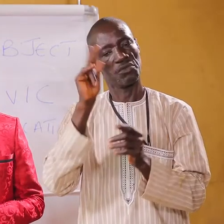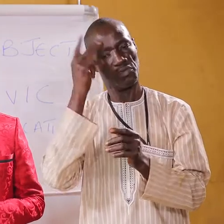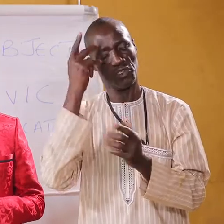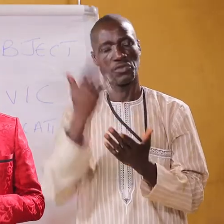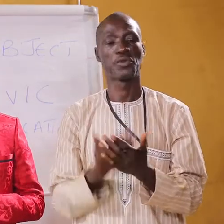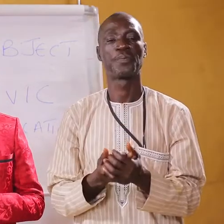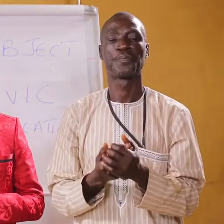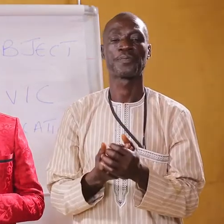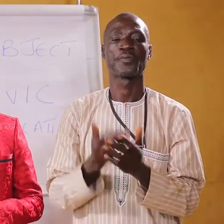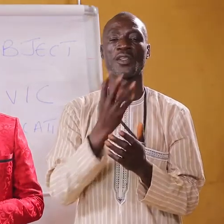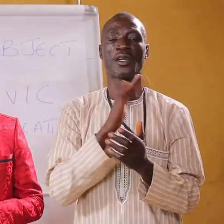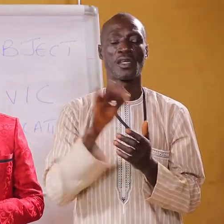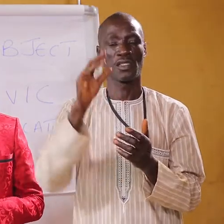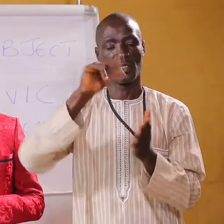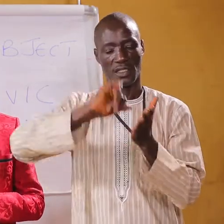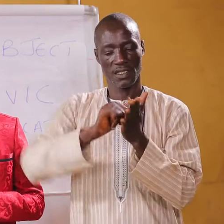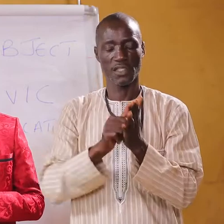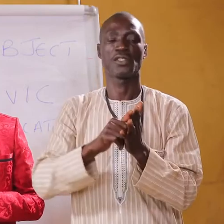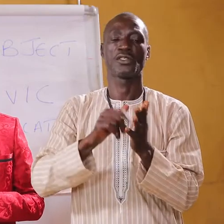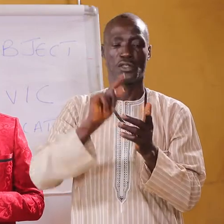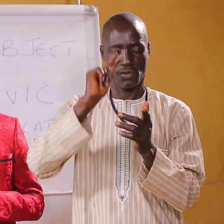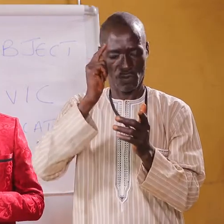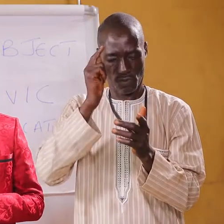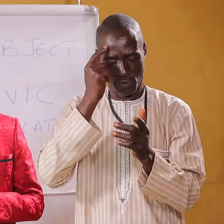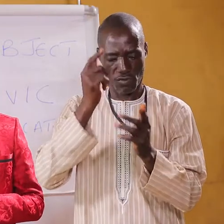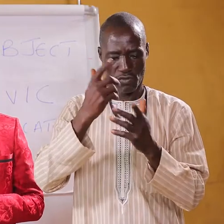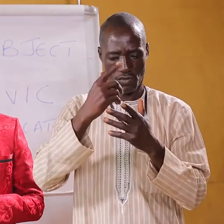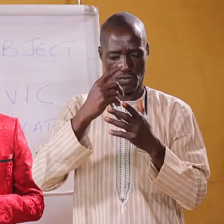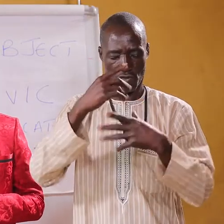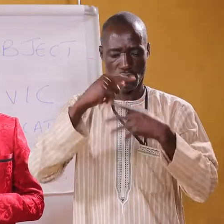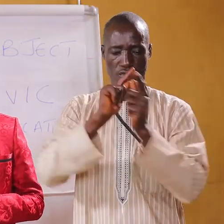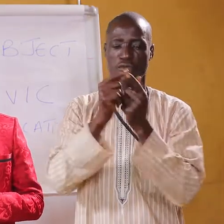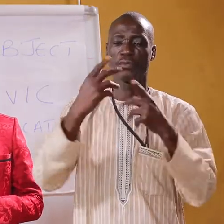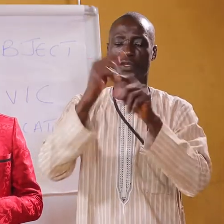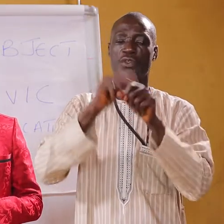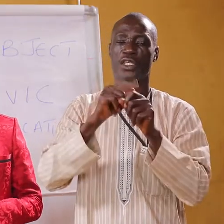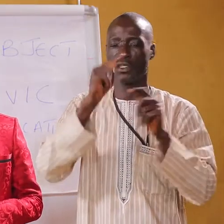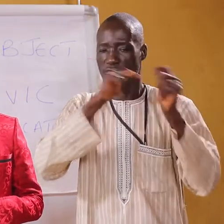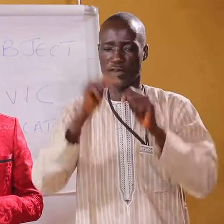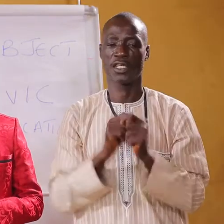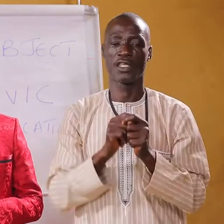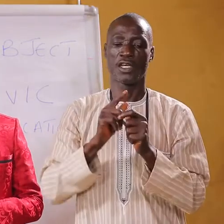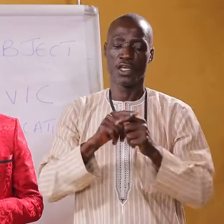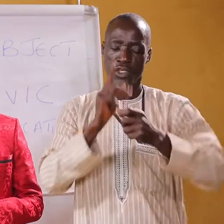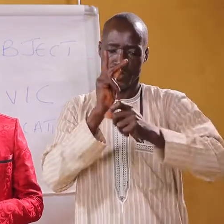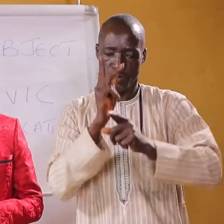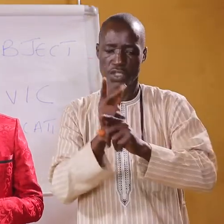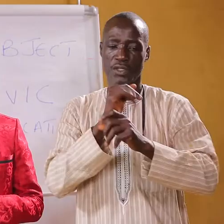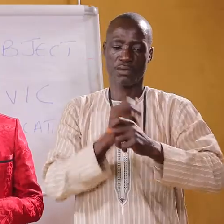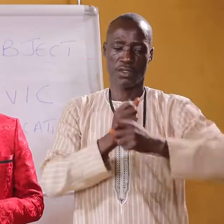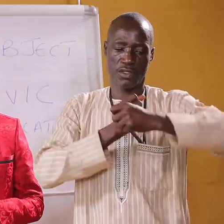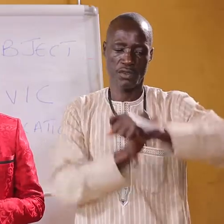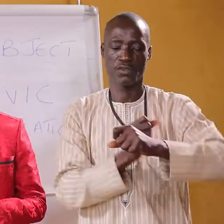And pressure groups are usually groups that fight for the interest and welfare of